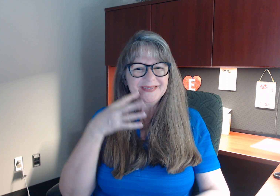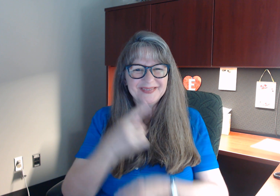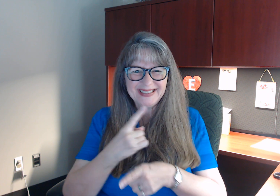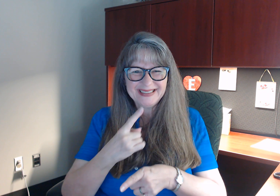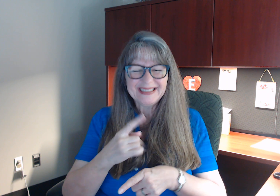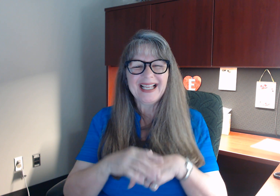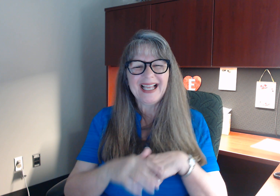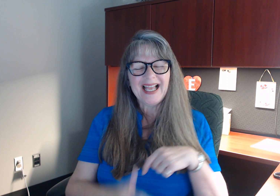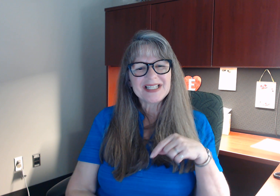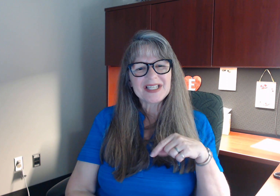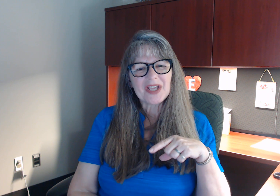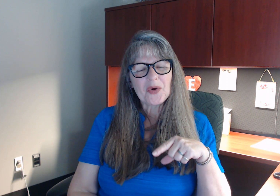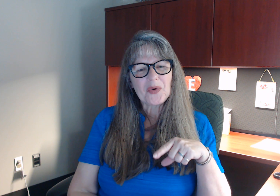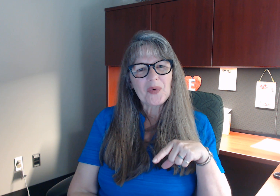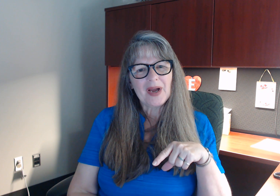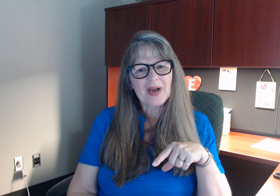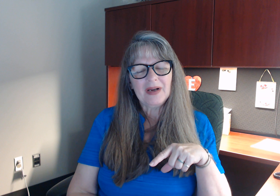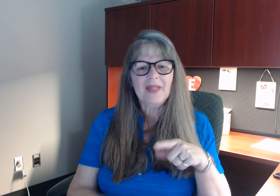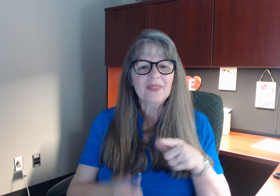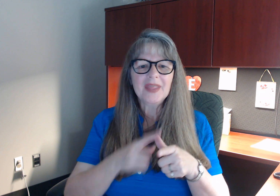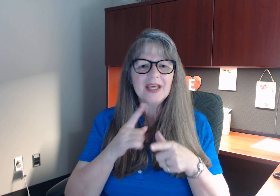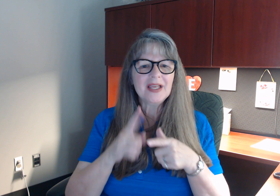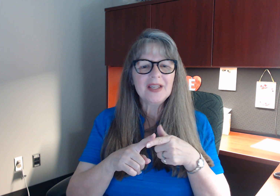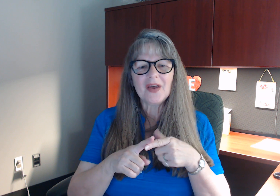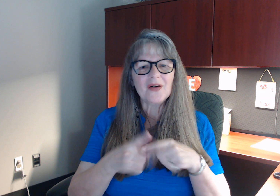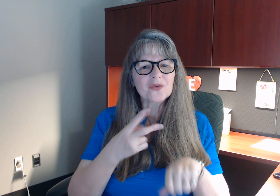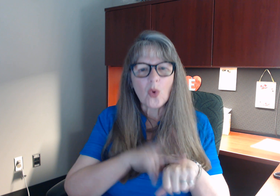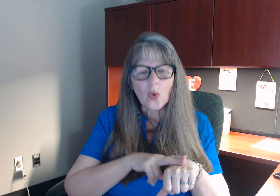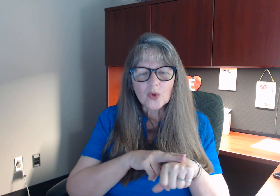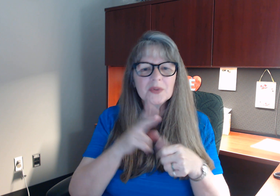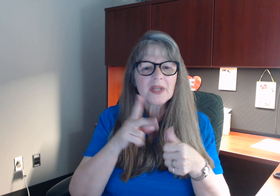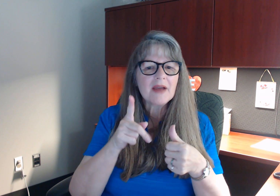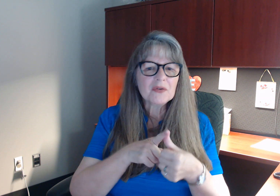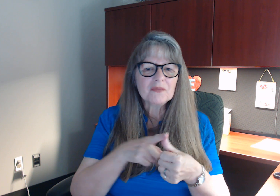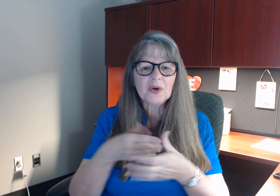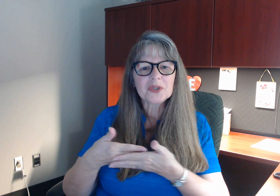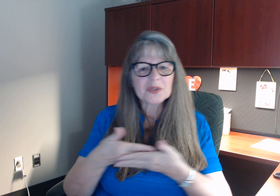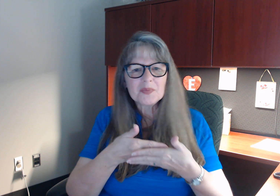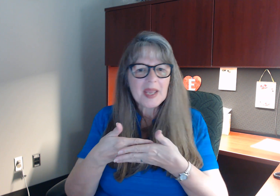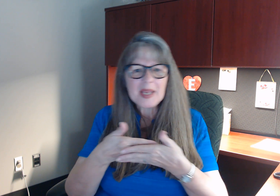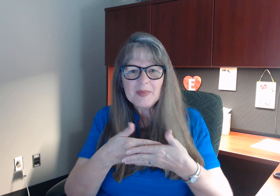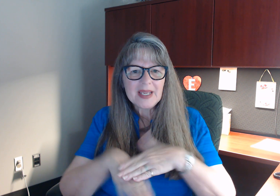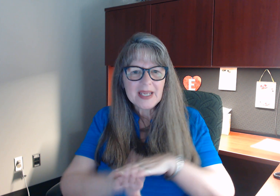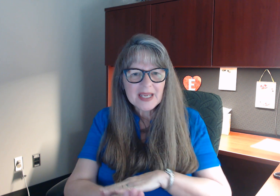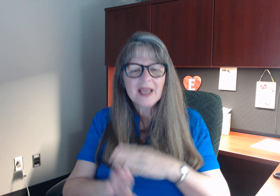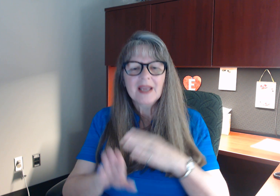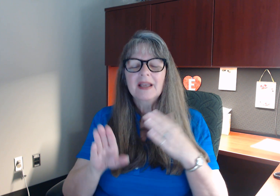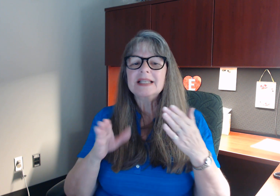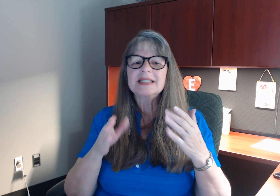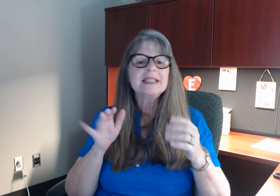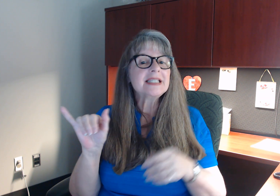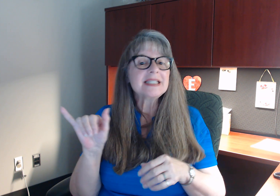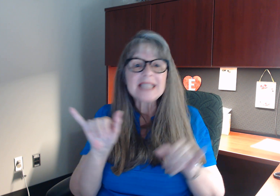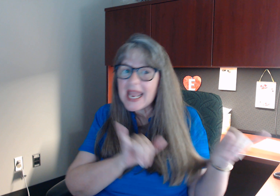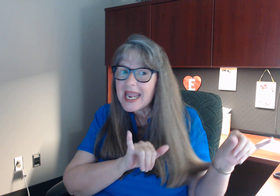right? So, and then of course when they have their first baby, it's the